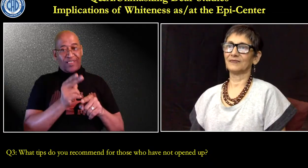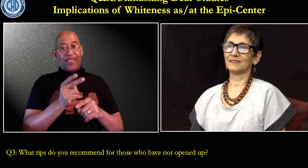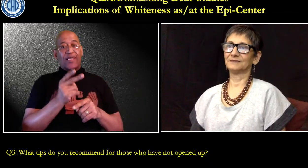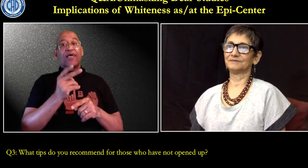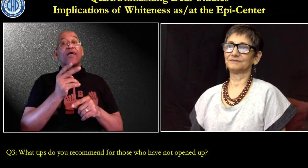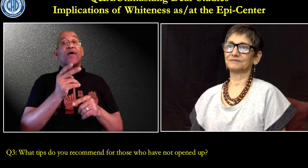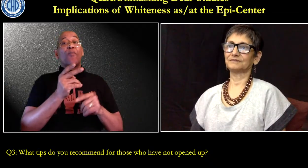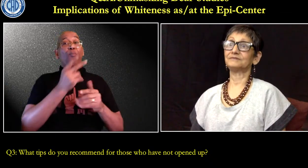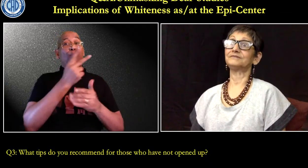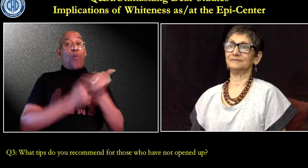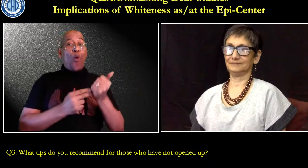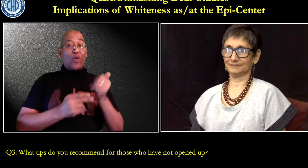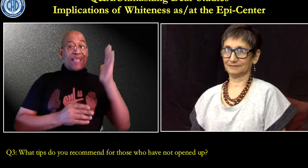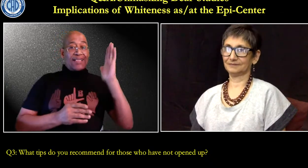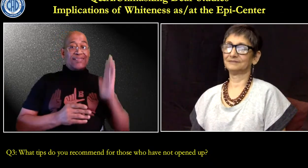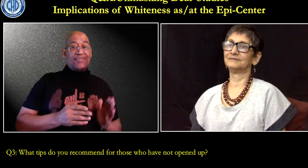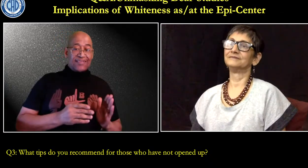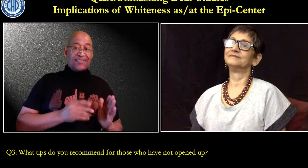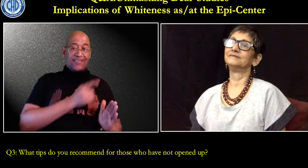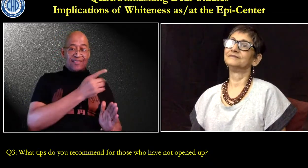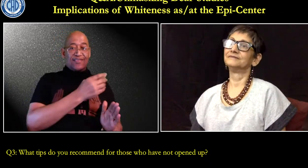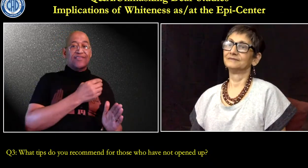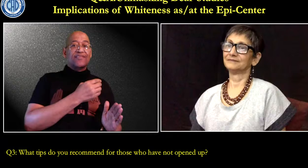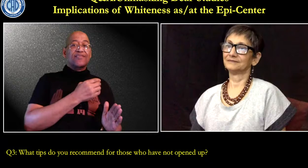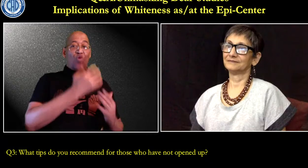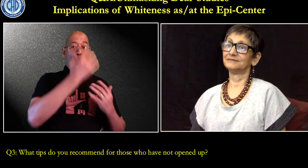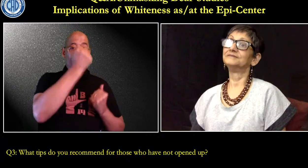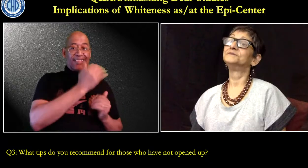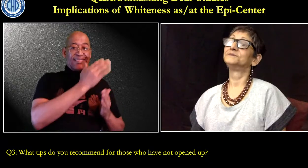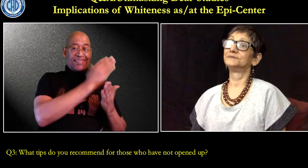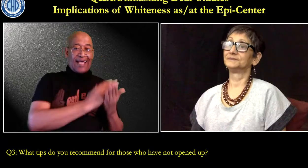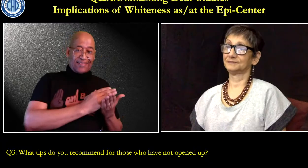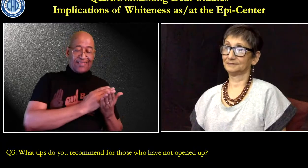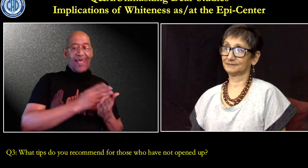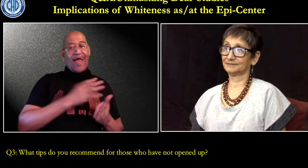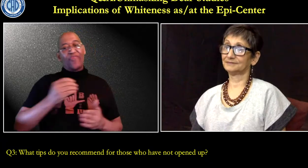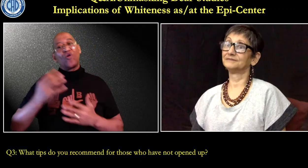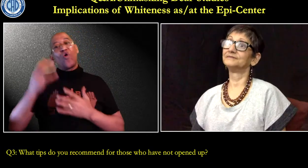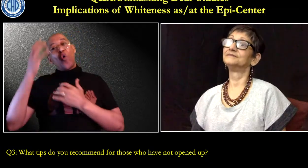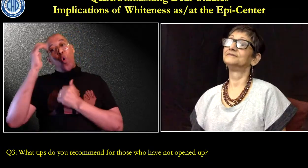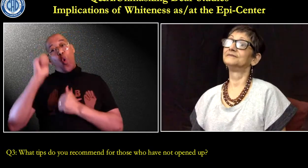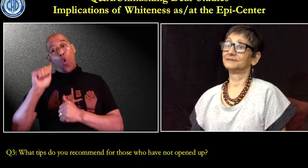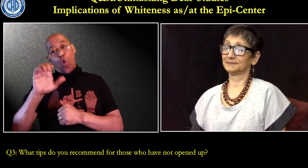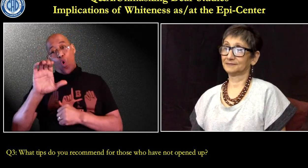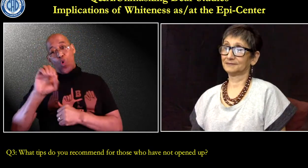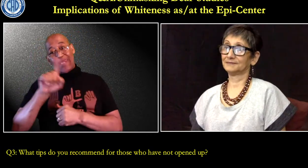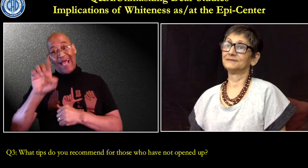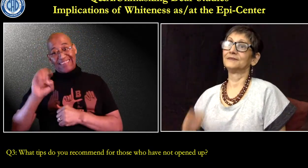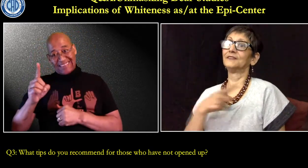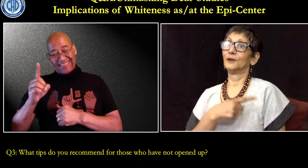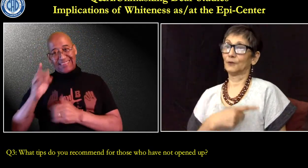then as they grow older, you continue to teach the history, both sides. The